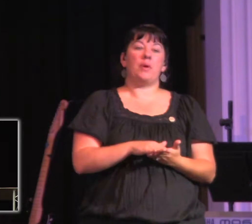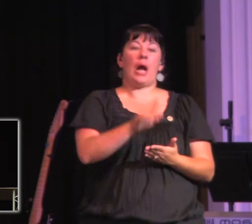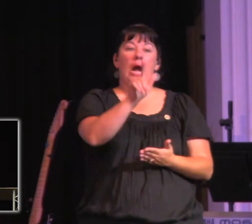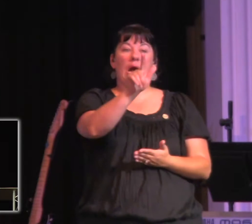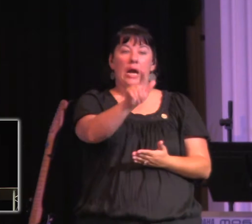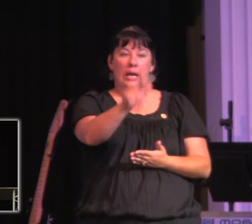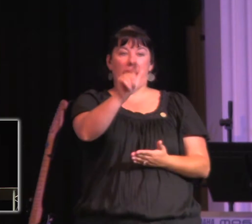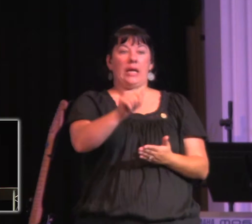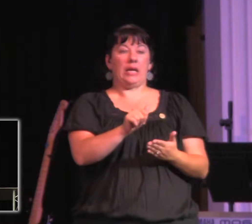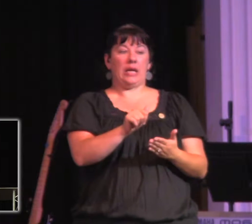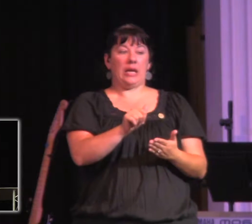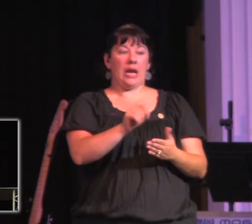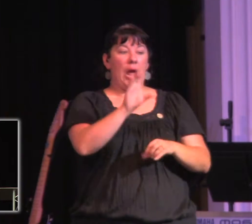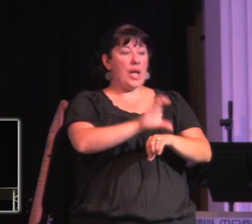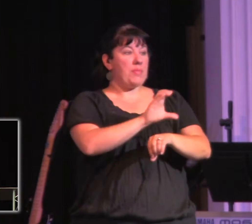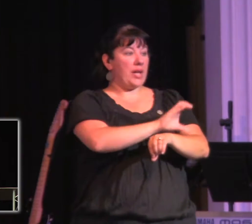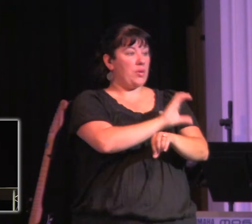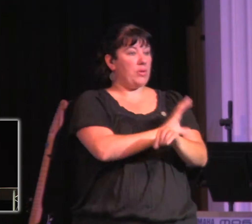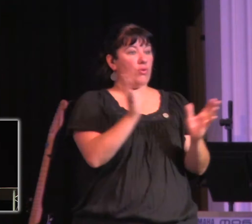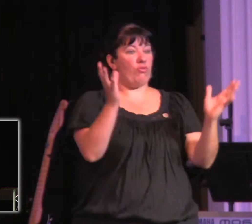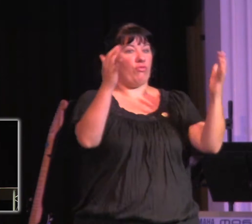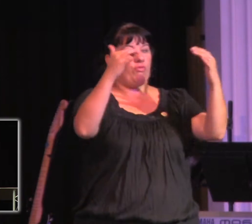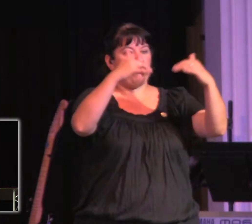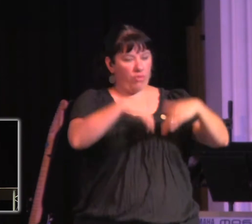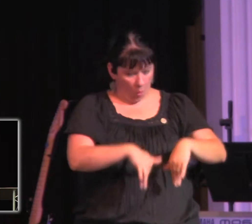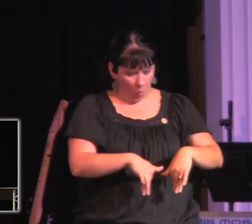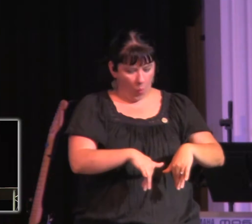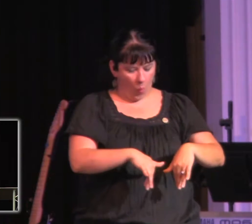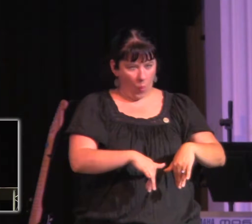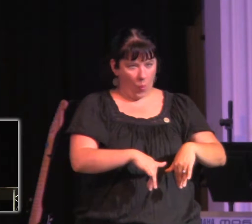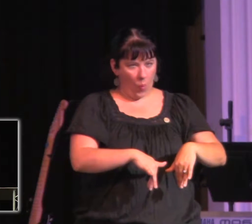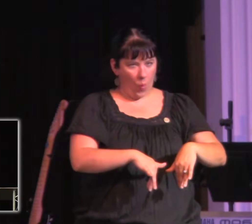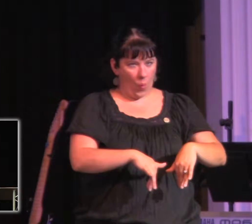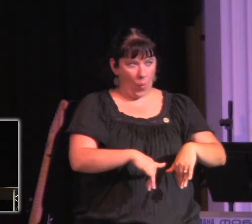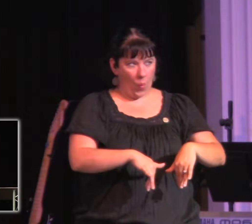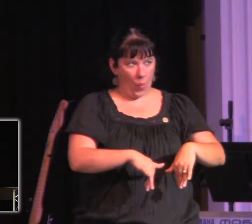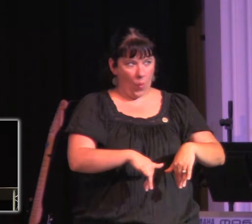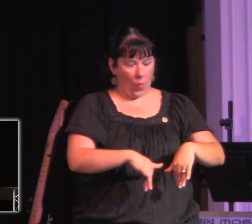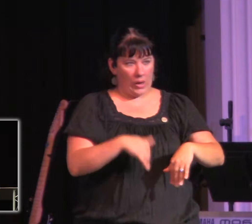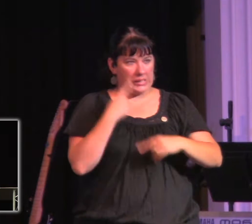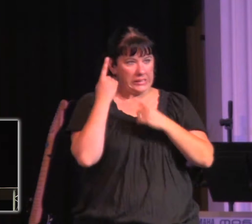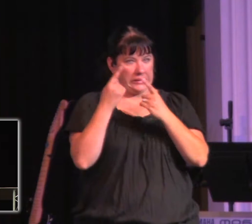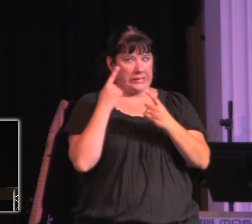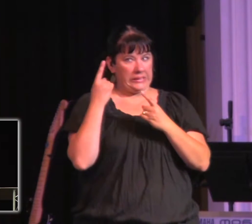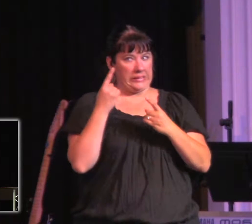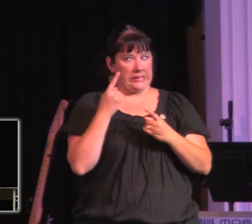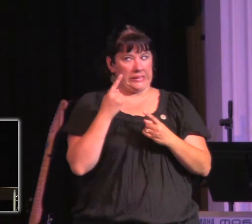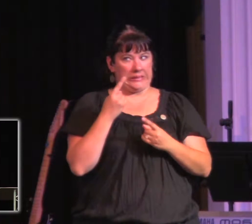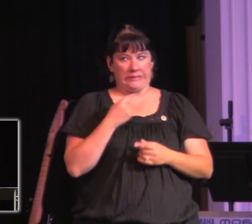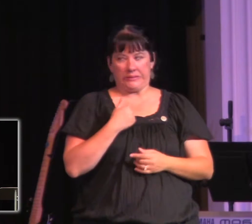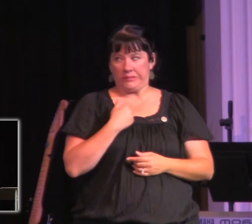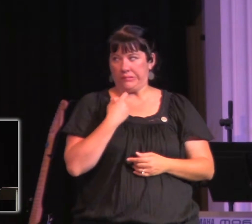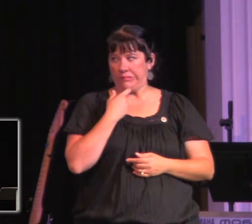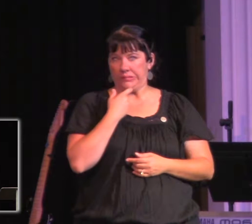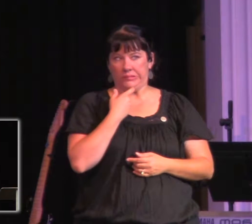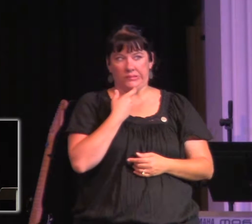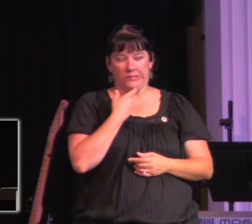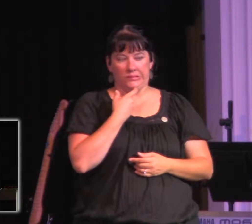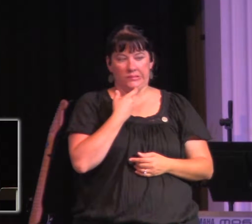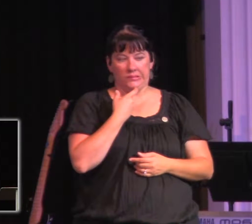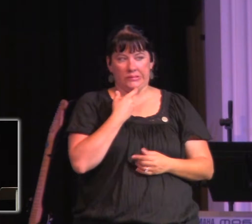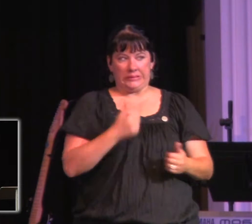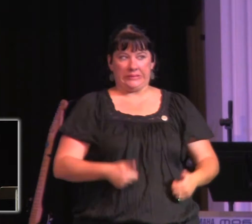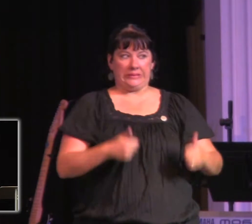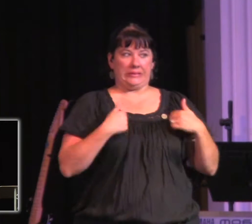sermon. And I was thinking, okay, life happens. That's life, right? I